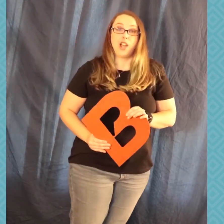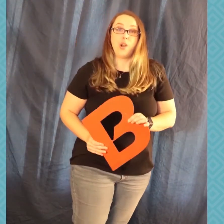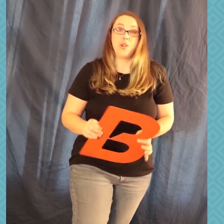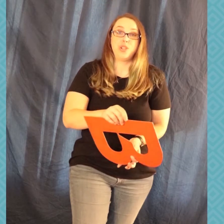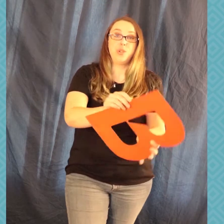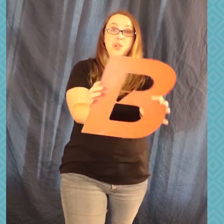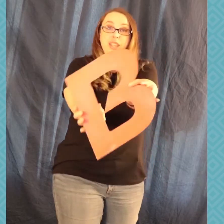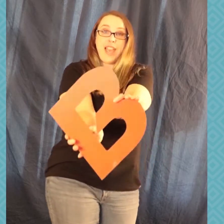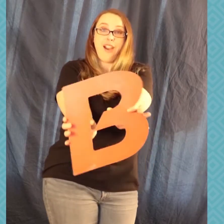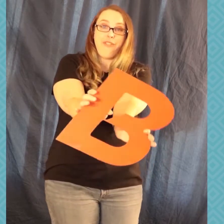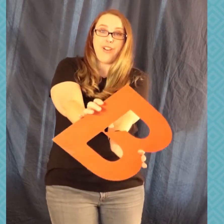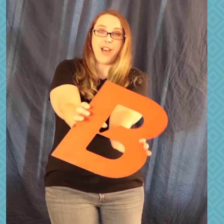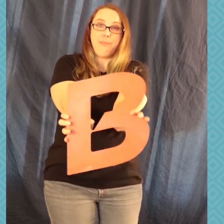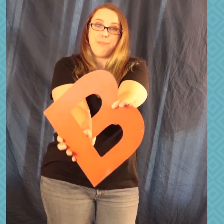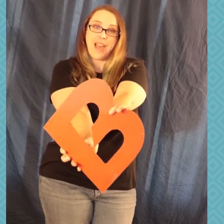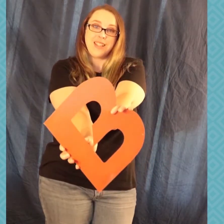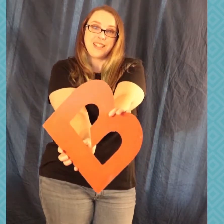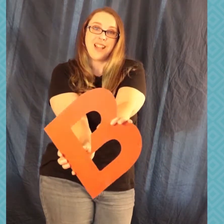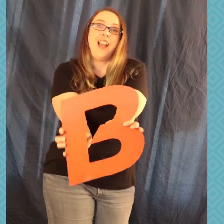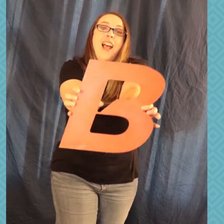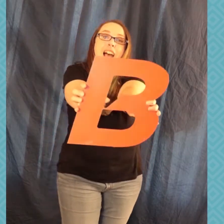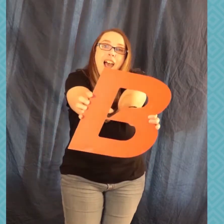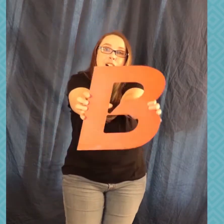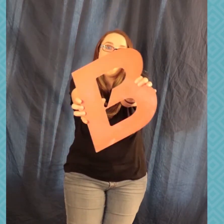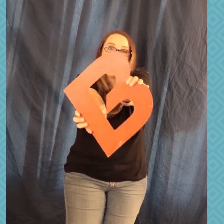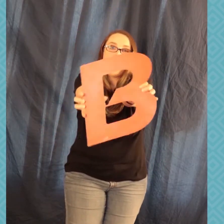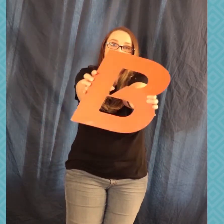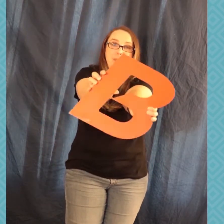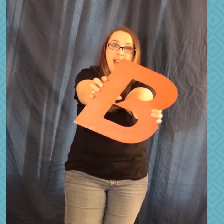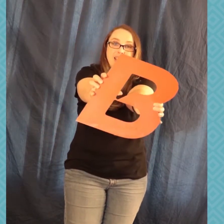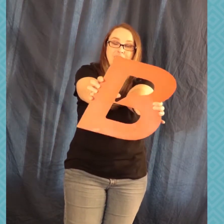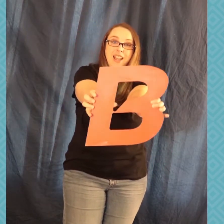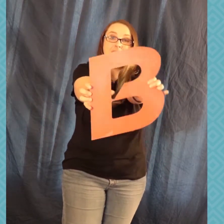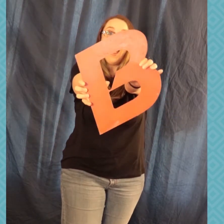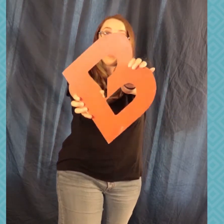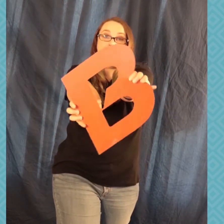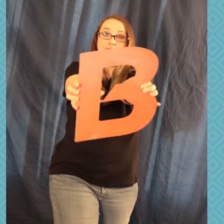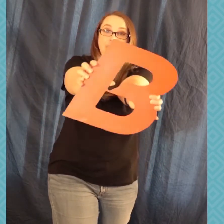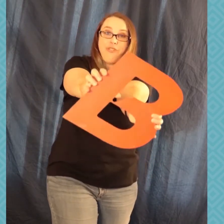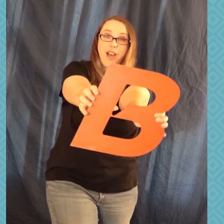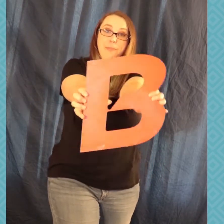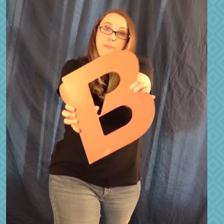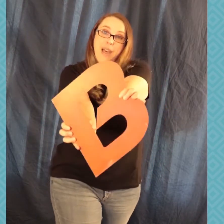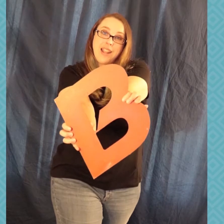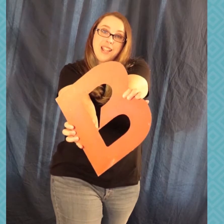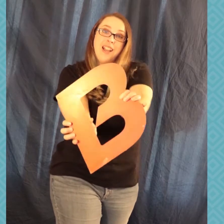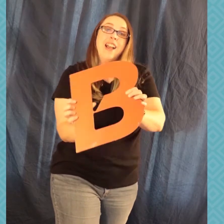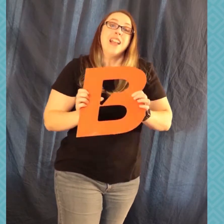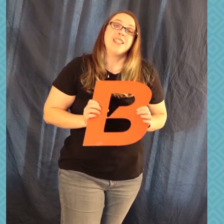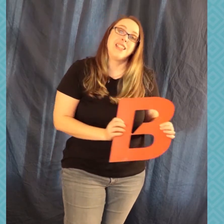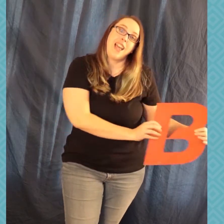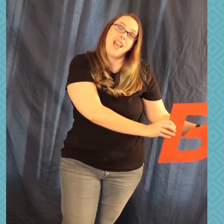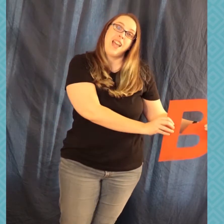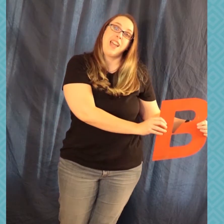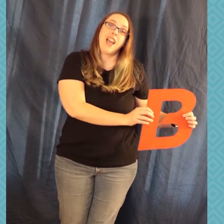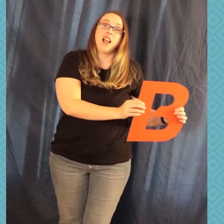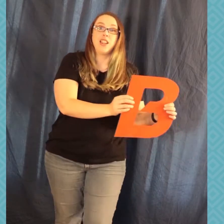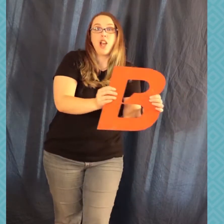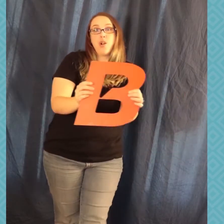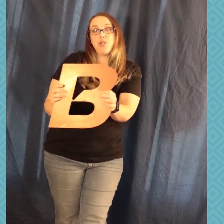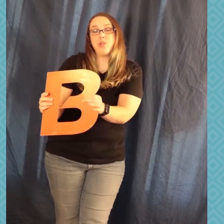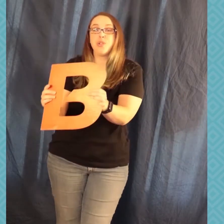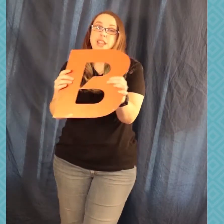hello to the alphabet. Alphabet. Alphabet. Say